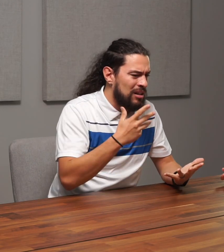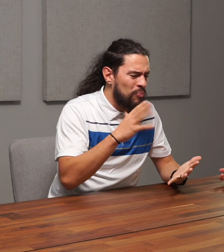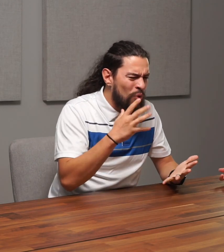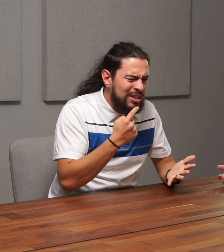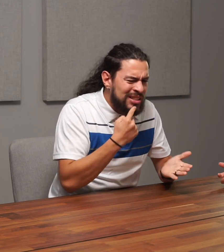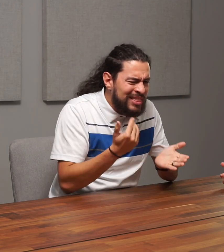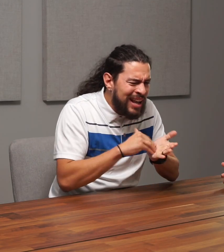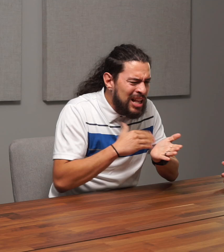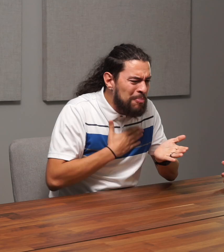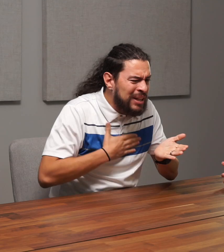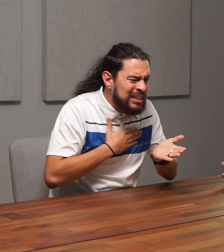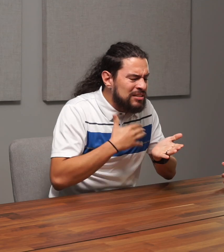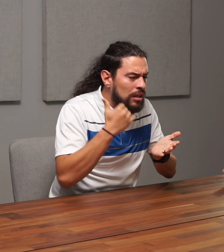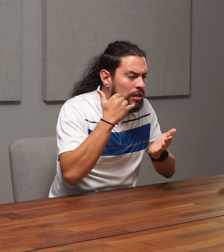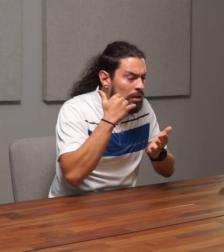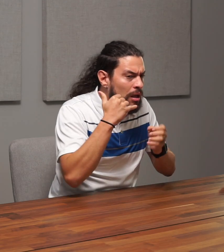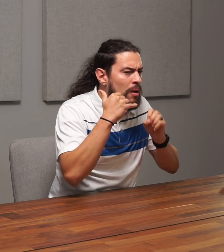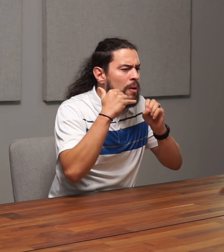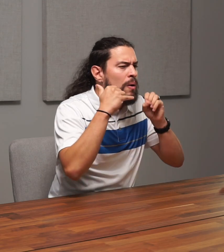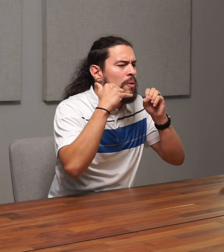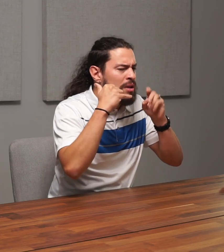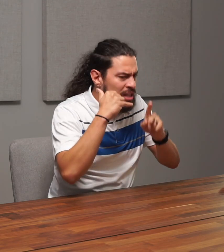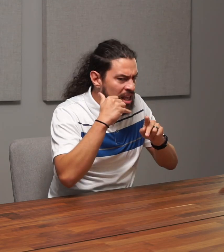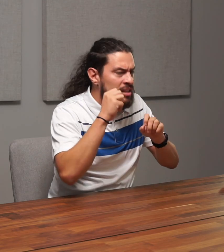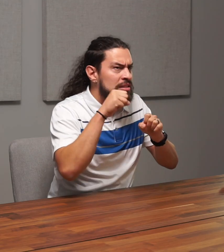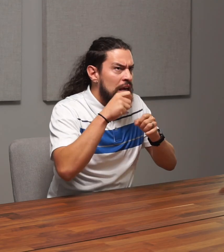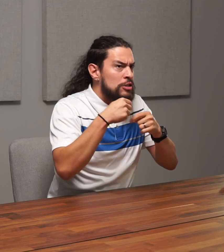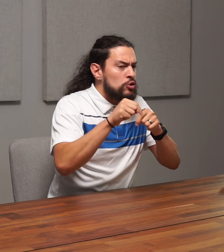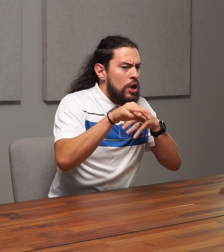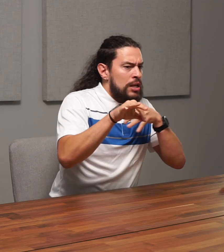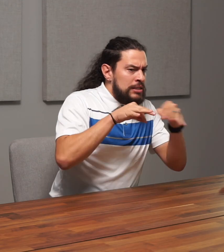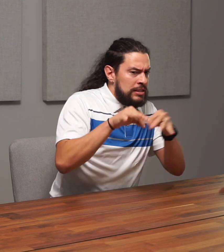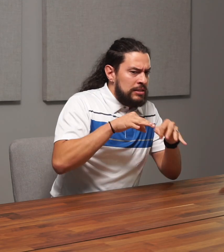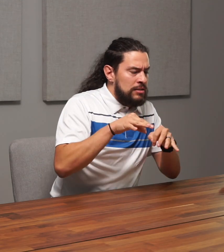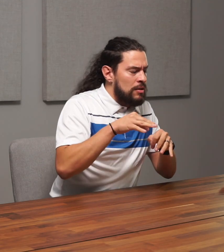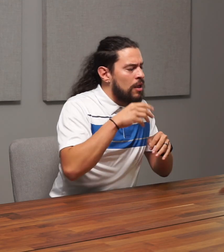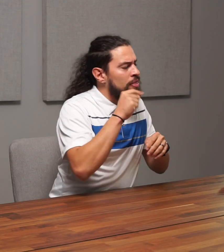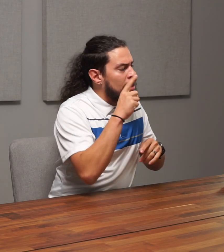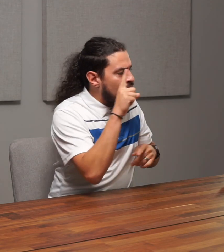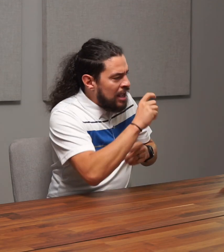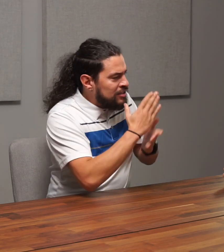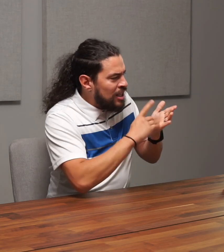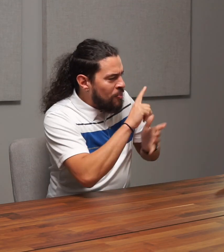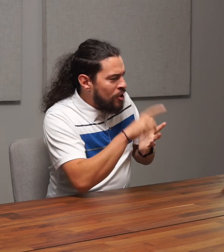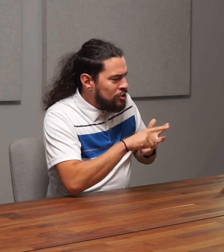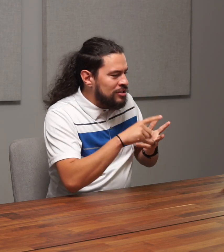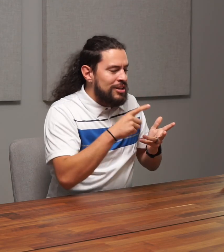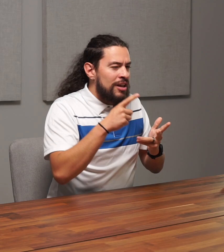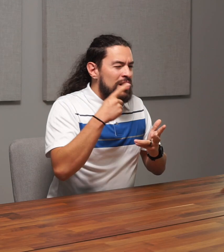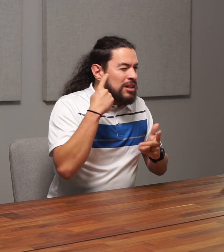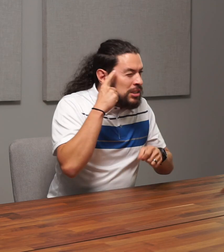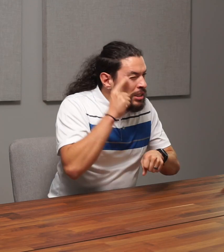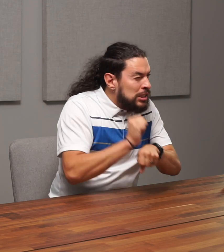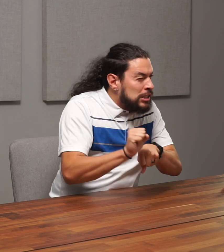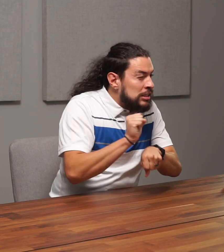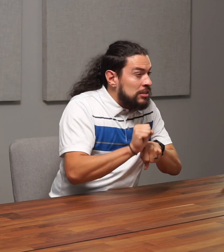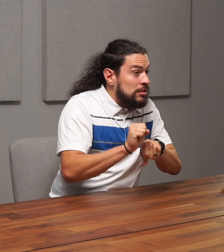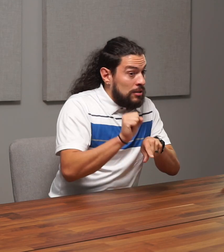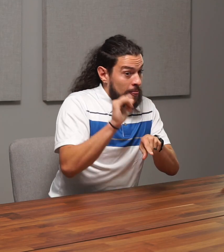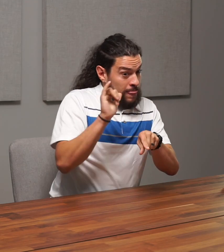like a very strong accent on the line and you're like oh can you say that again please what did you say then you know you might they might ask you some questions and